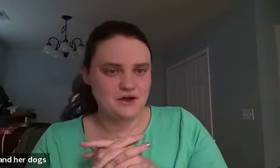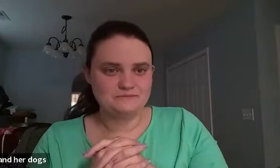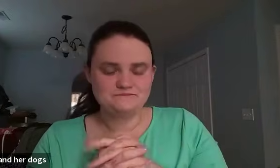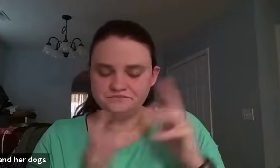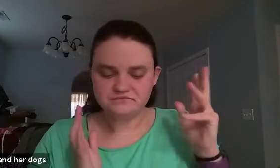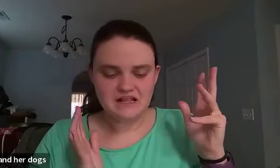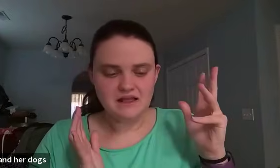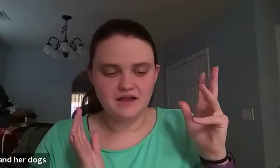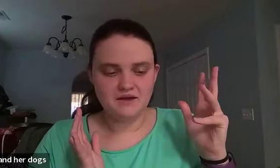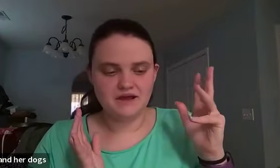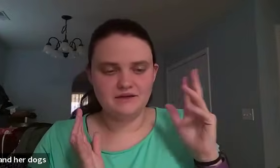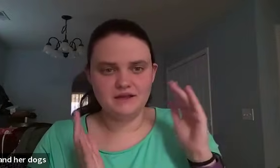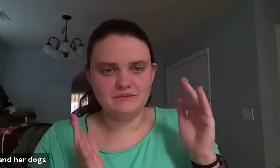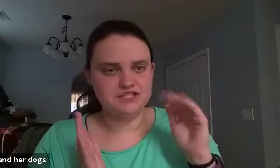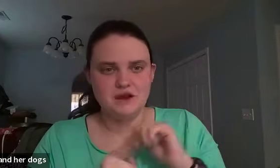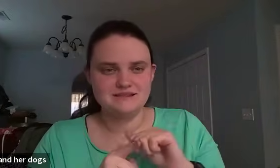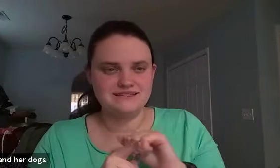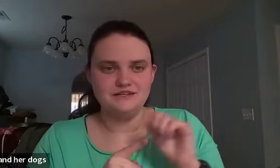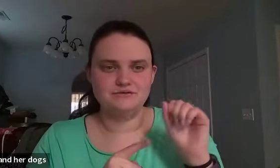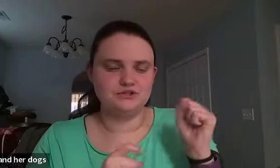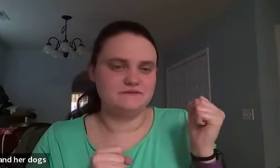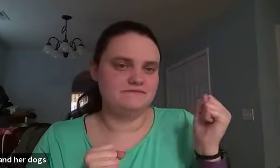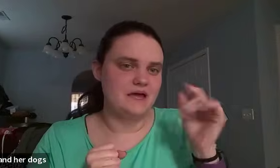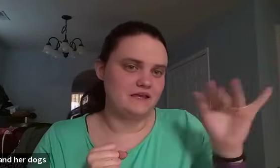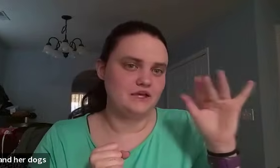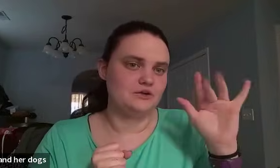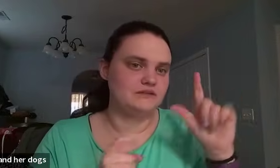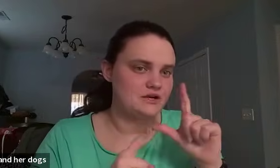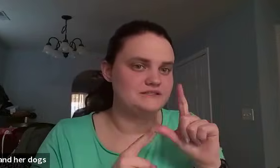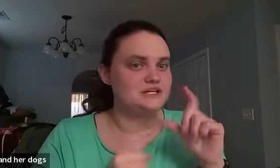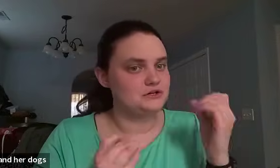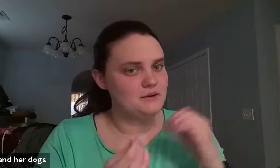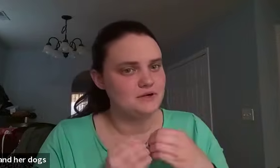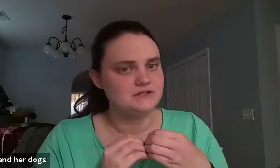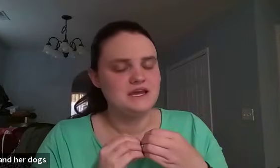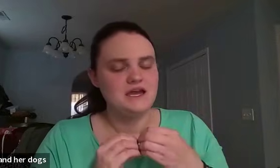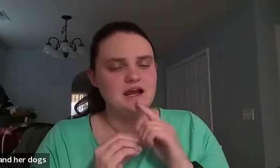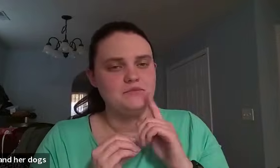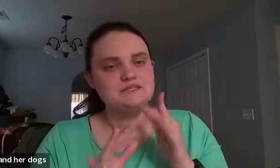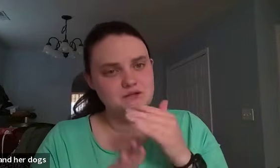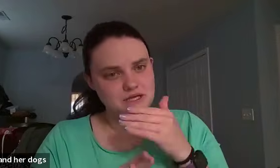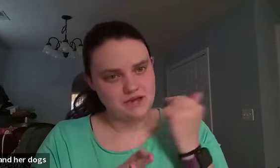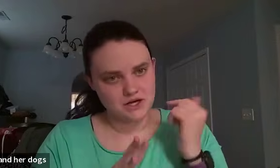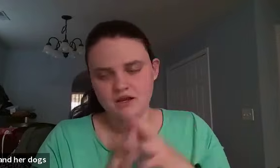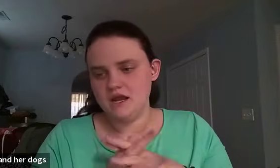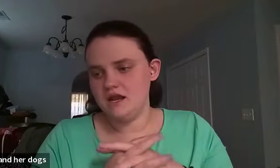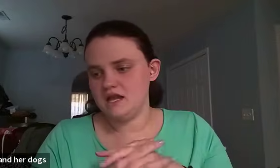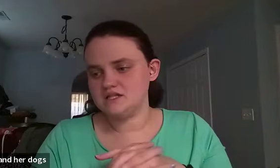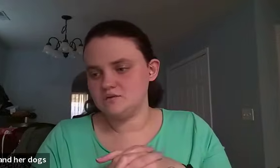So, I recommend just practicing your spelling, your letters, and your numbers, and I promise it'll get better. Next